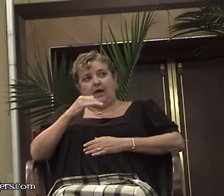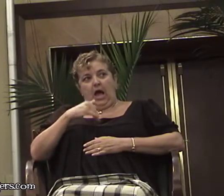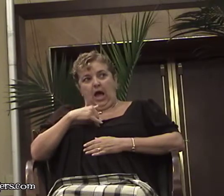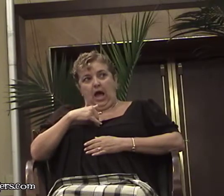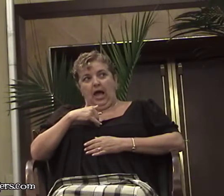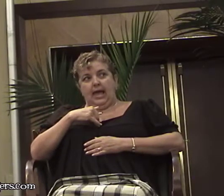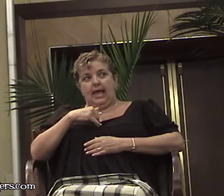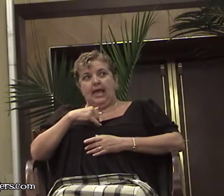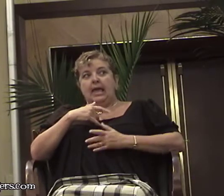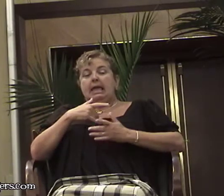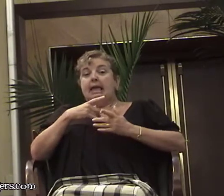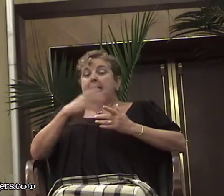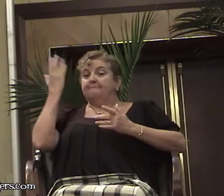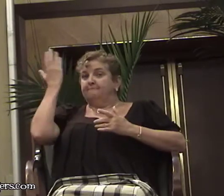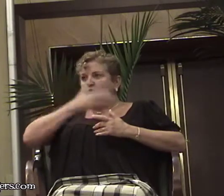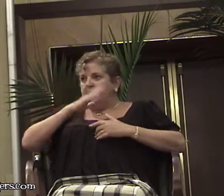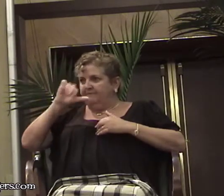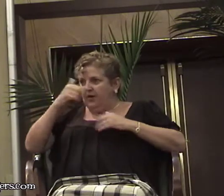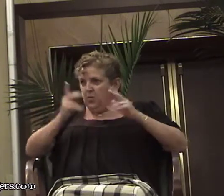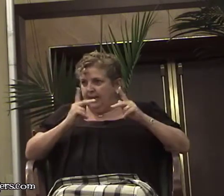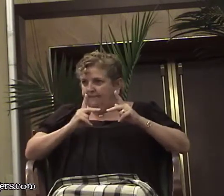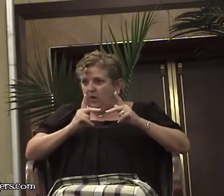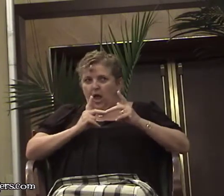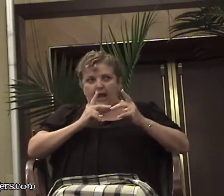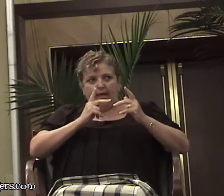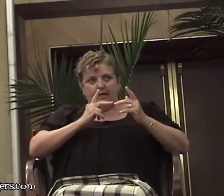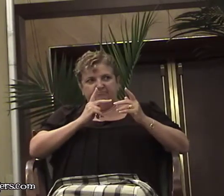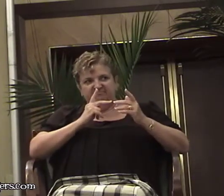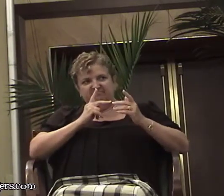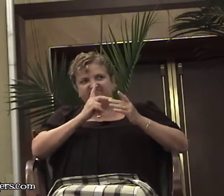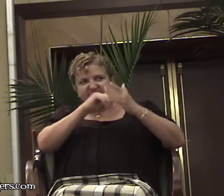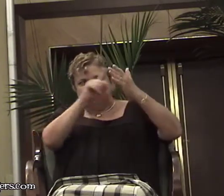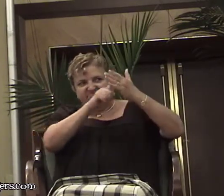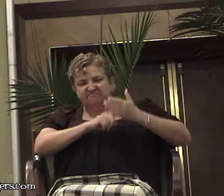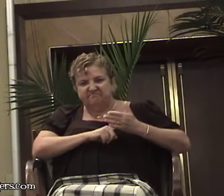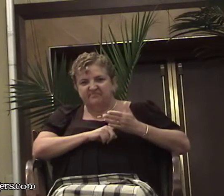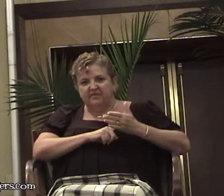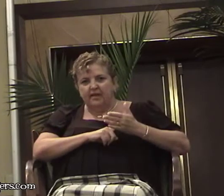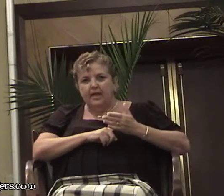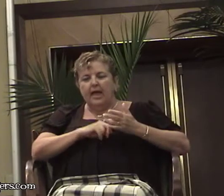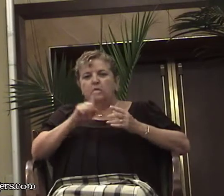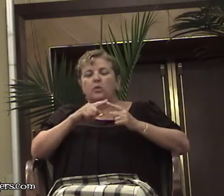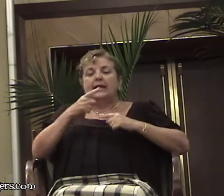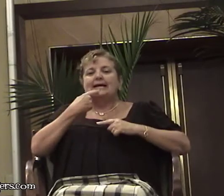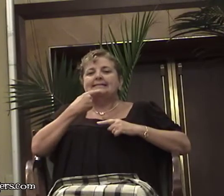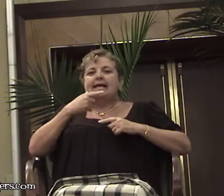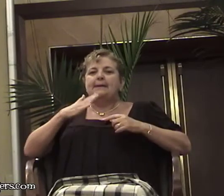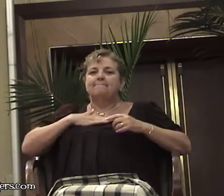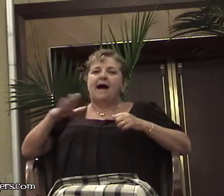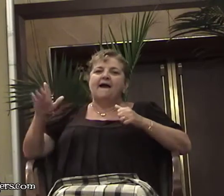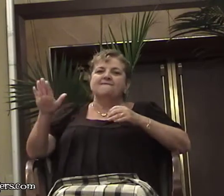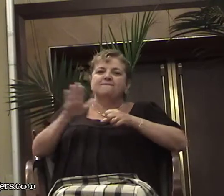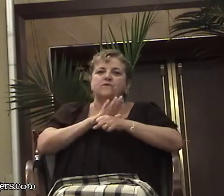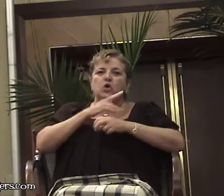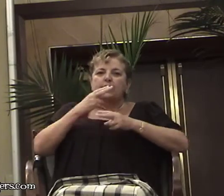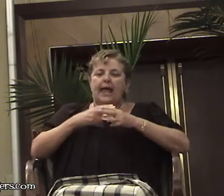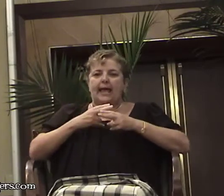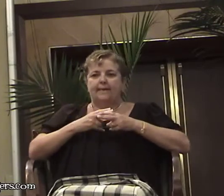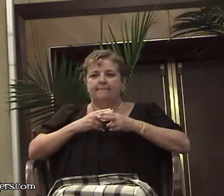to him publicly. It wasn't a grandstand. But when I said my full name, I'm Bobby Coyle, an alcoholic, then he nodded, then he recognized me. And at the